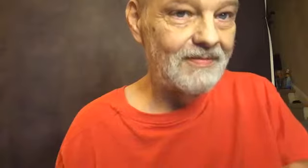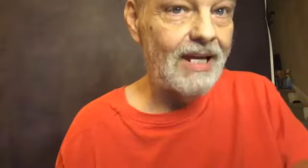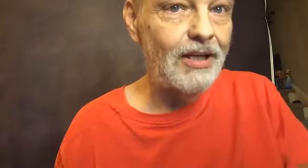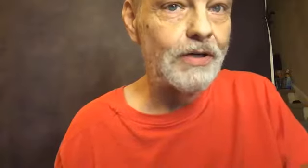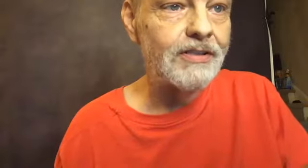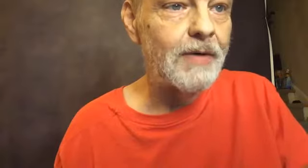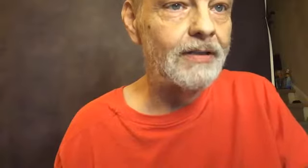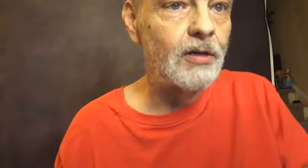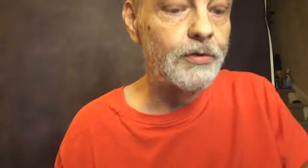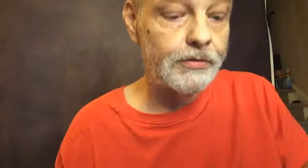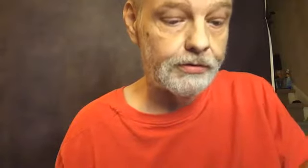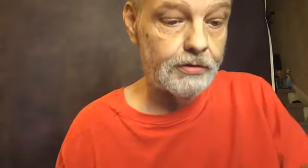Any questions about numbers?